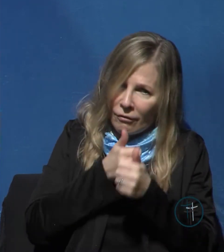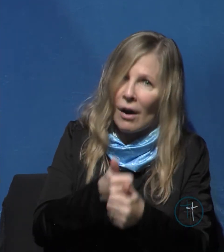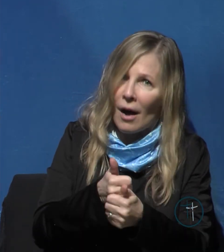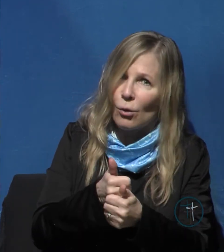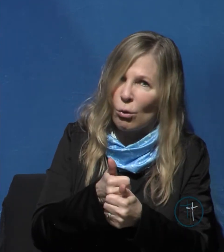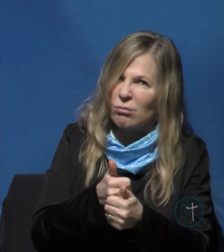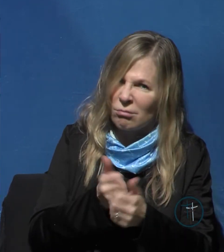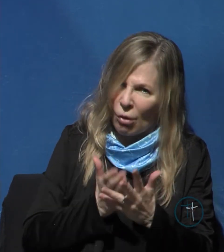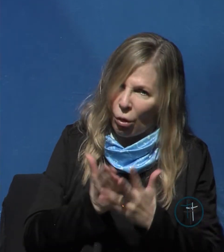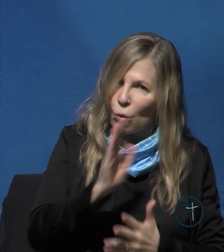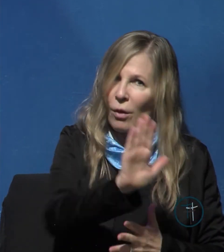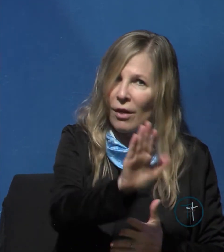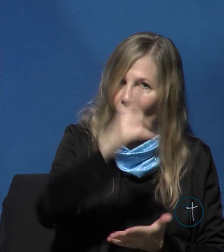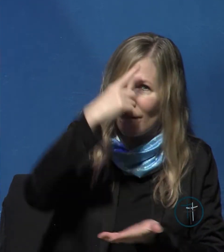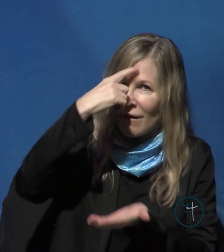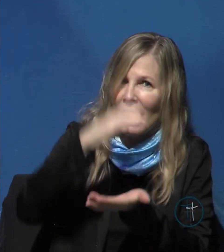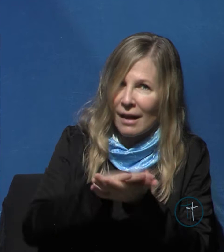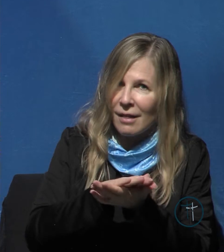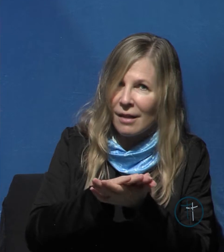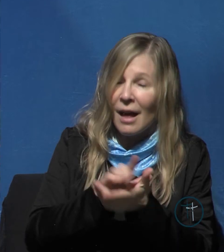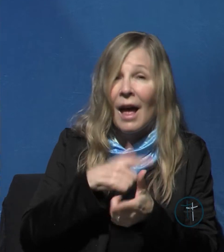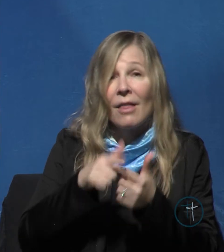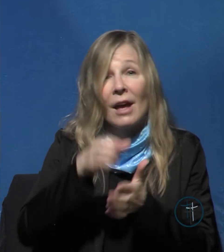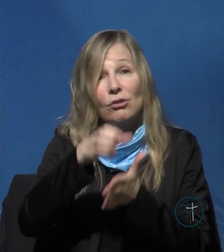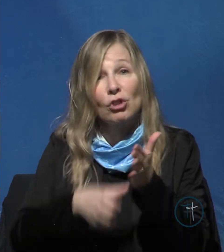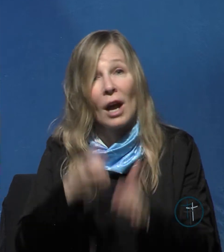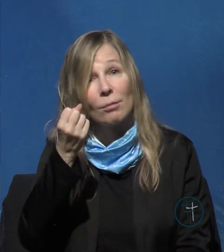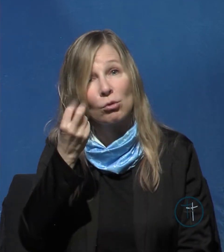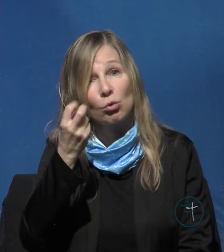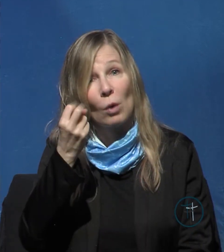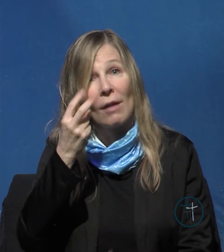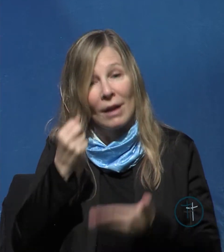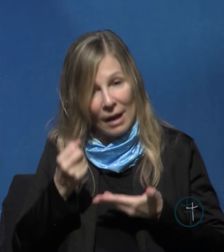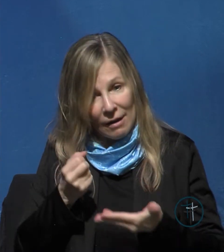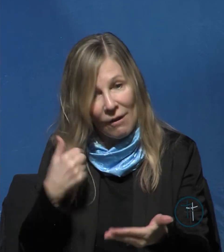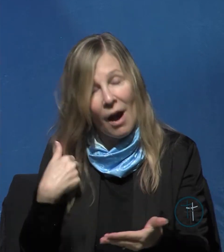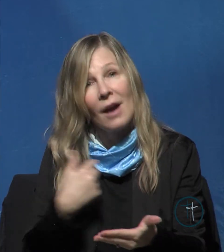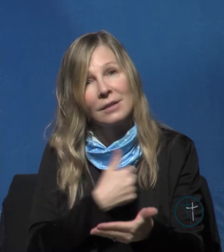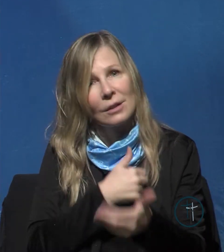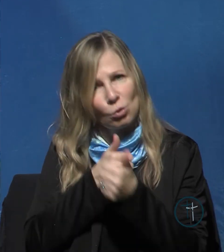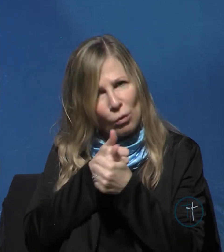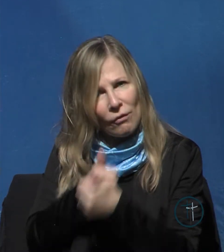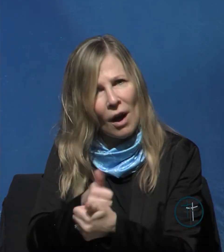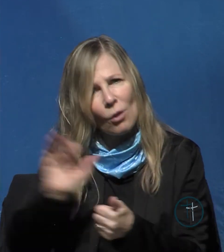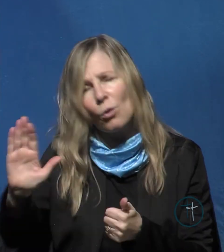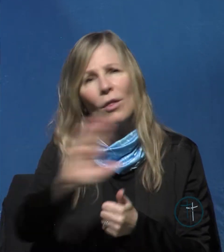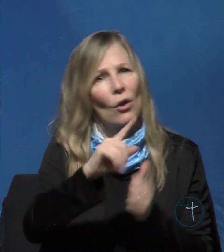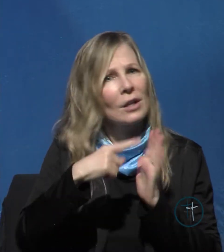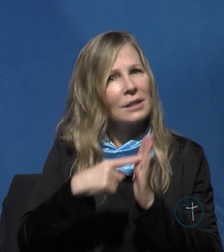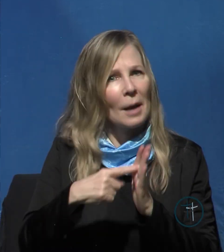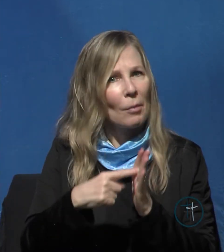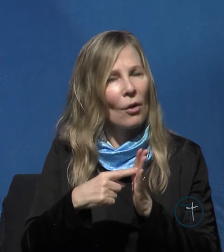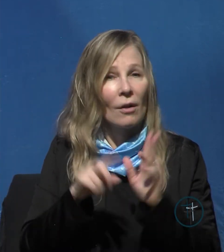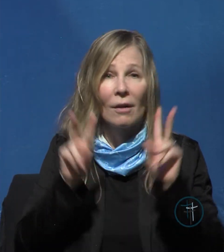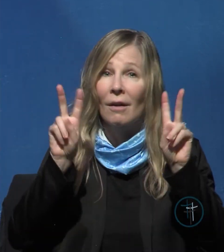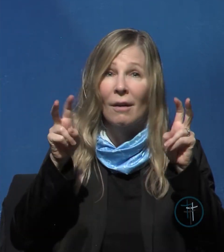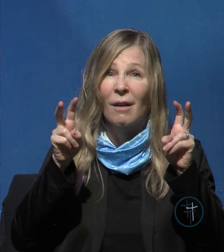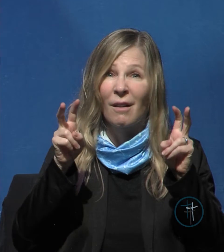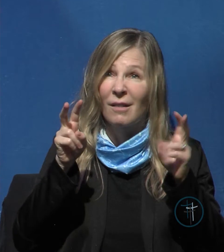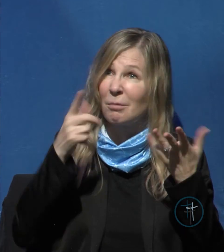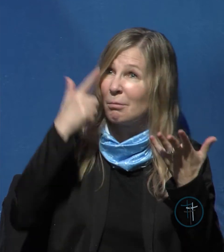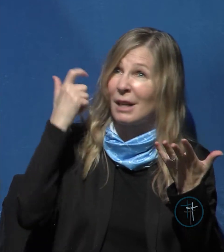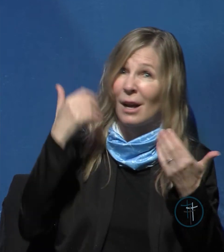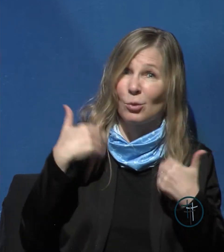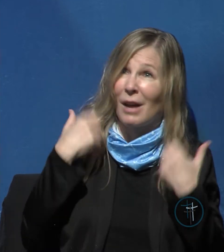is an exhortation to us to follow their example, beginning at verse 1 of chapter 12. Therefore, since we have so great a cloud of